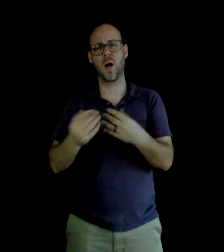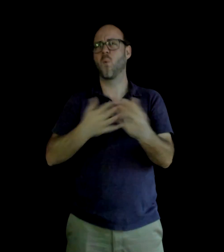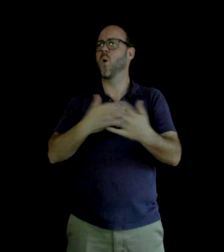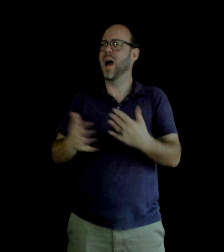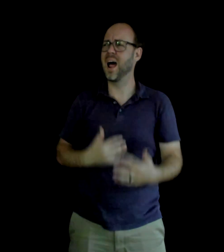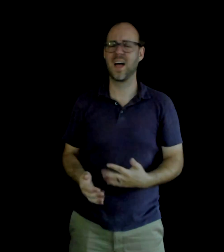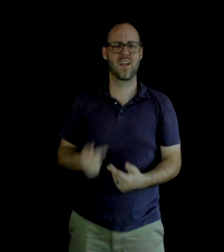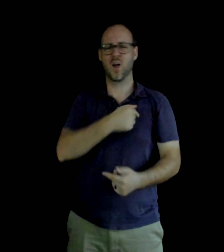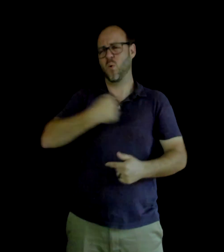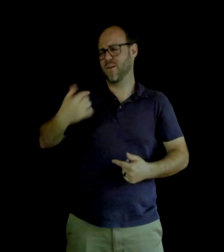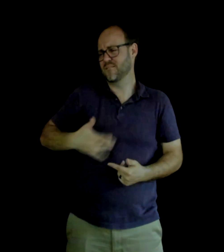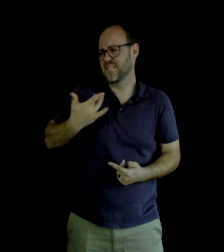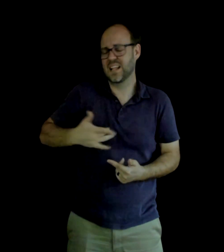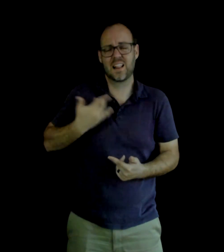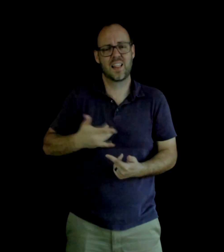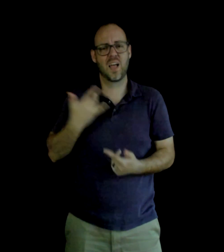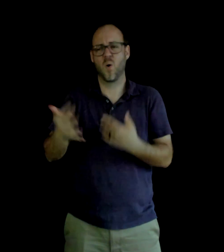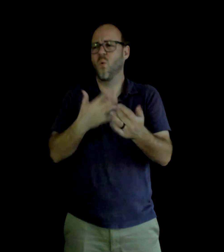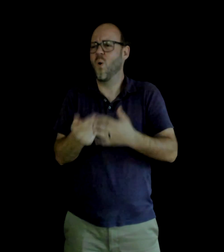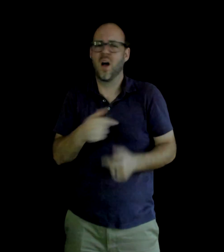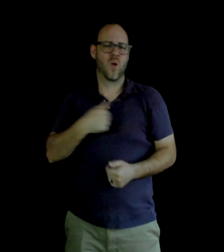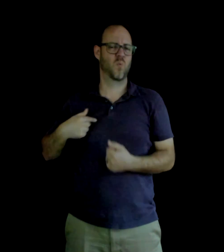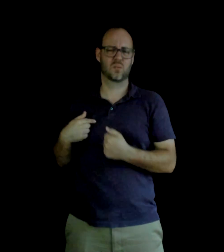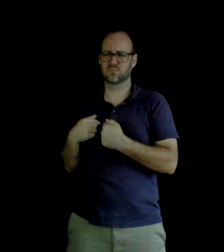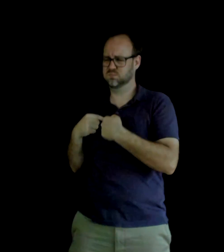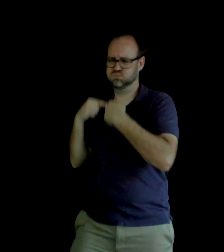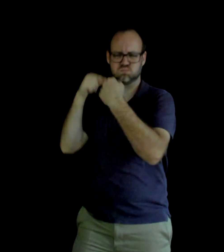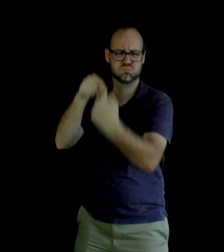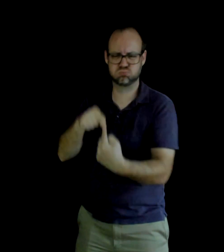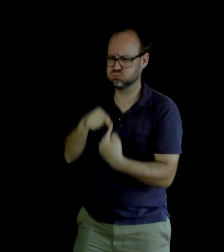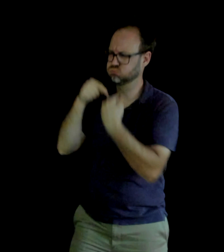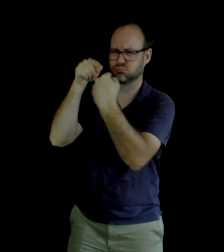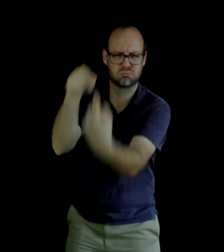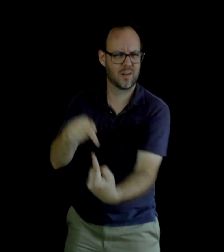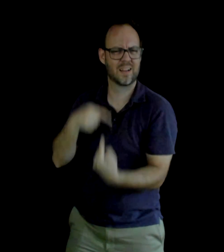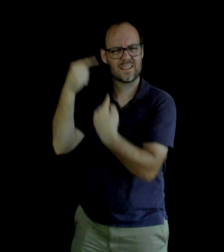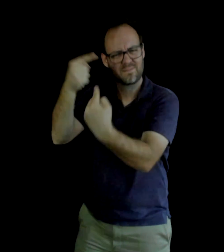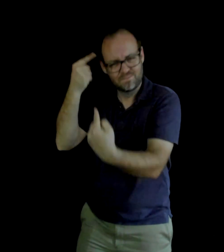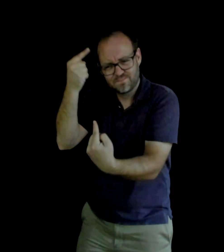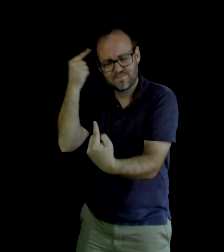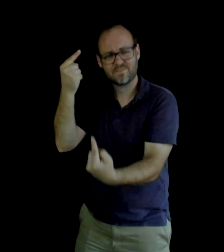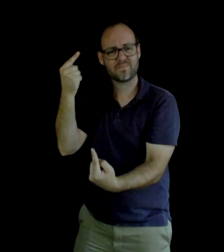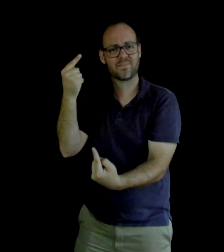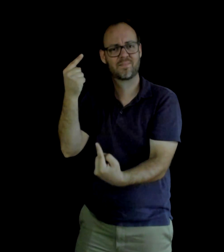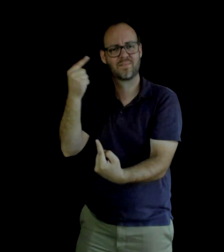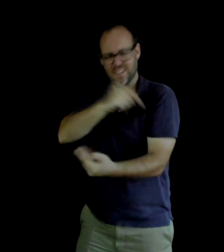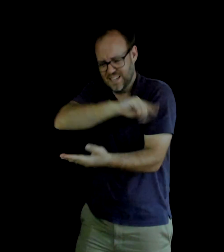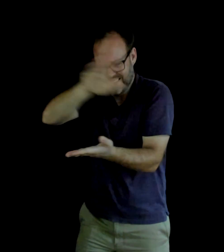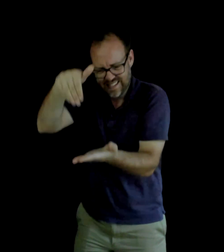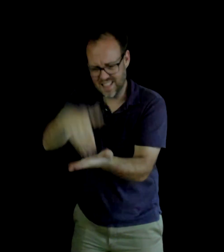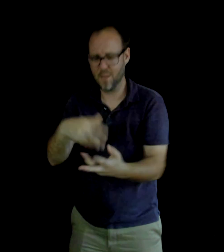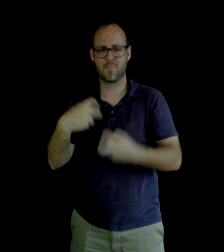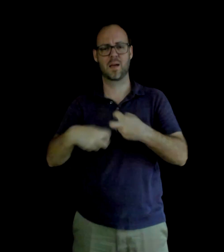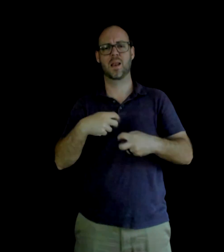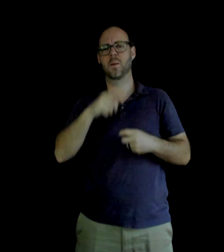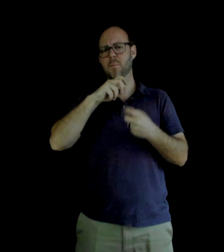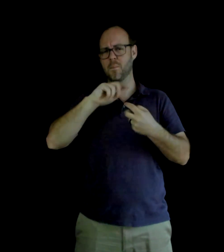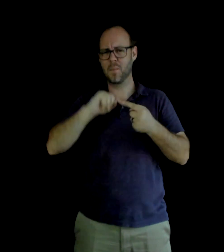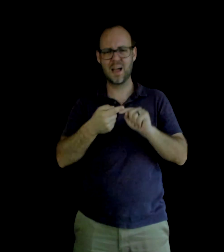about whatever we're feeling and whatever we're going through and whatever our thoughts are when we're in the midst of the problems,